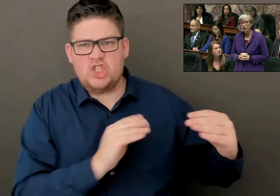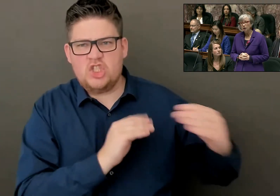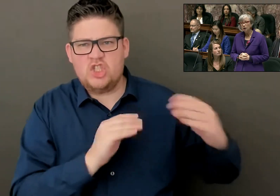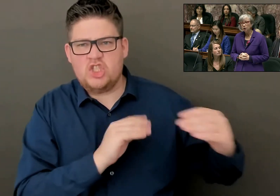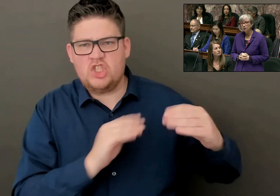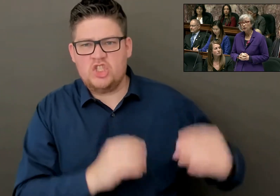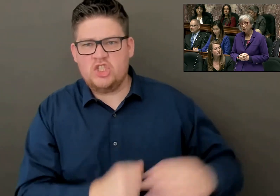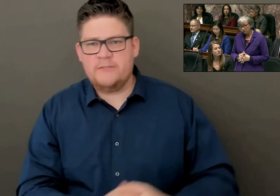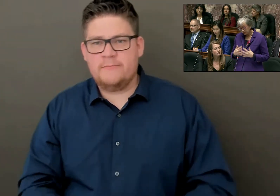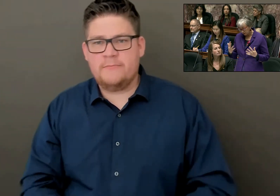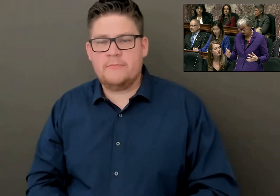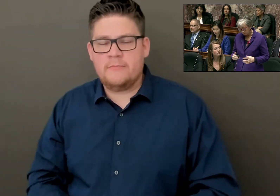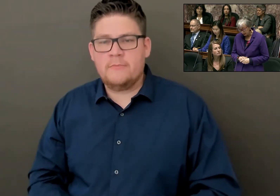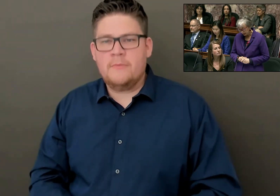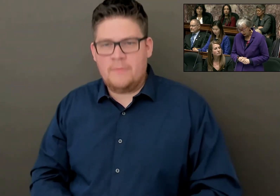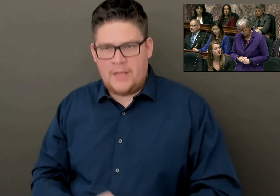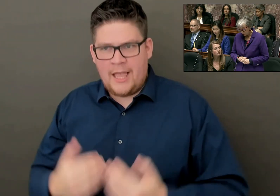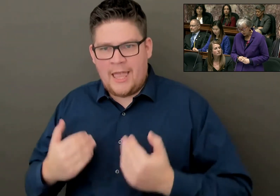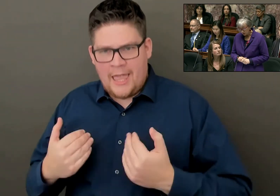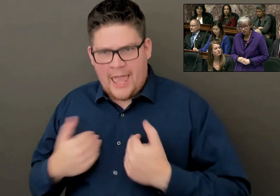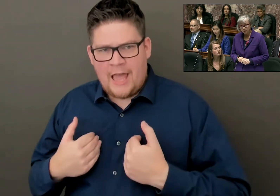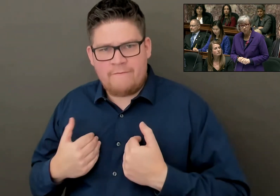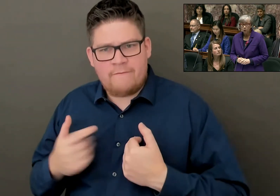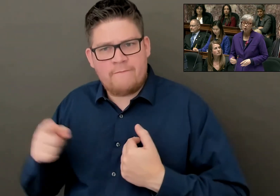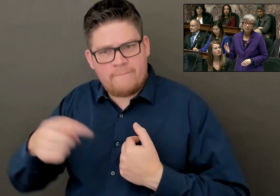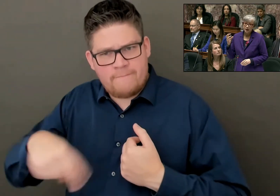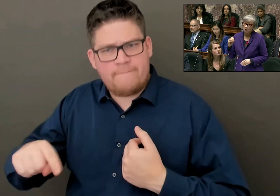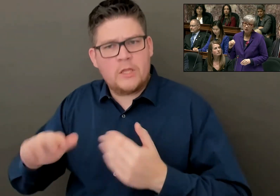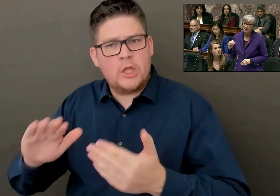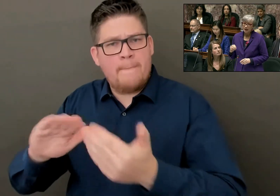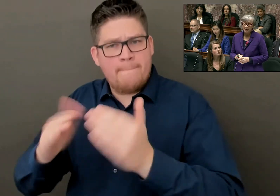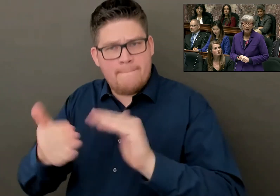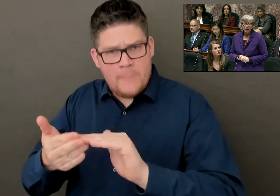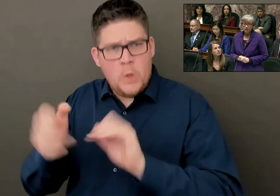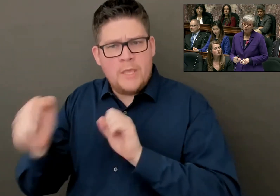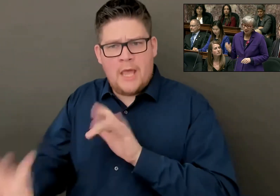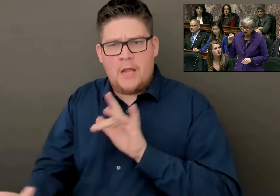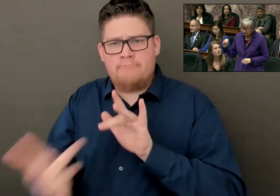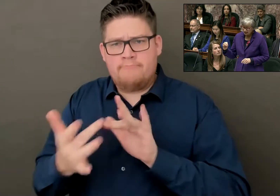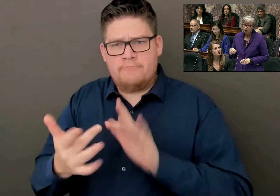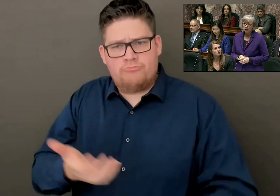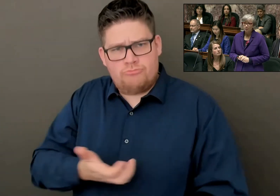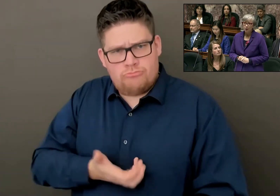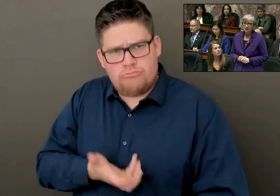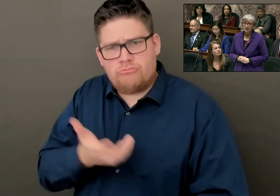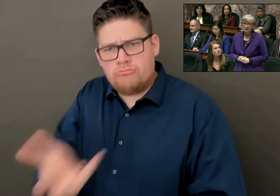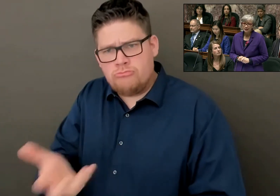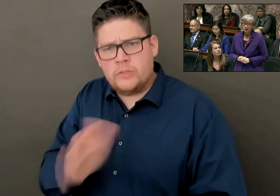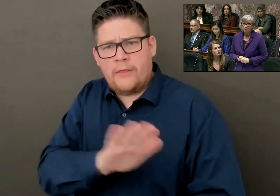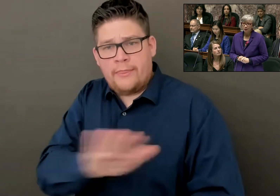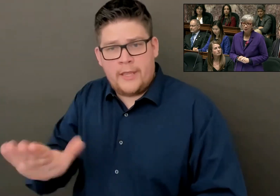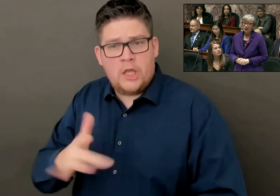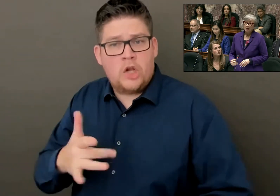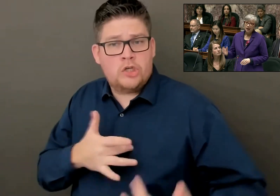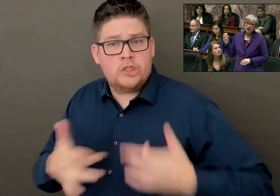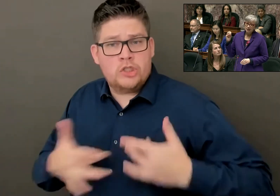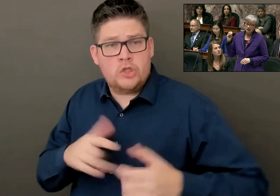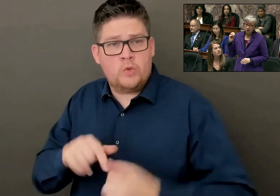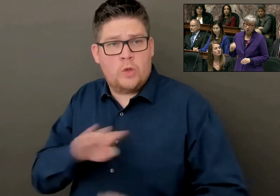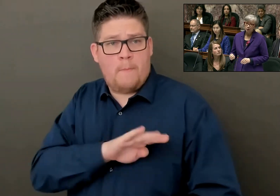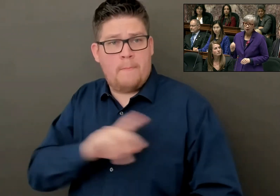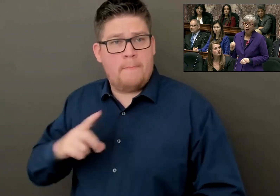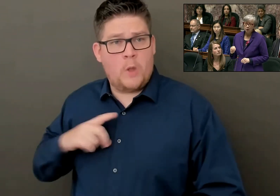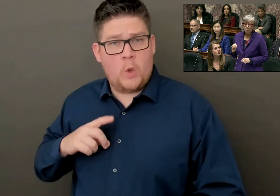for community members to express their concerns to the board. But I will say that my message to the parties in this dispute